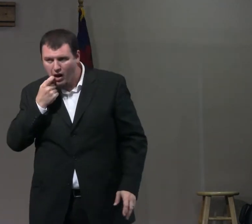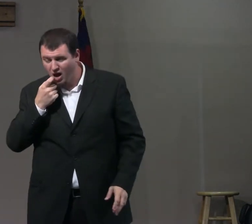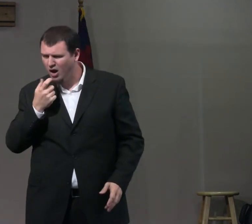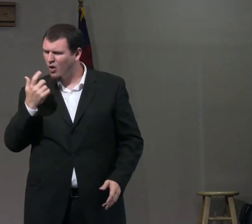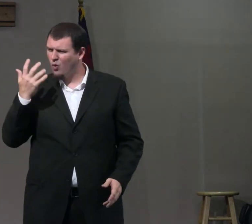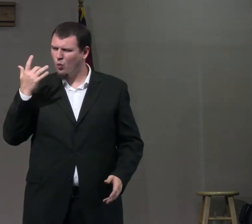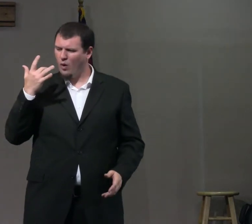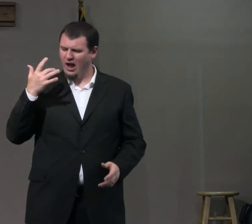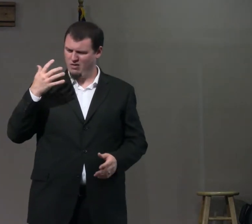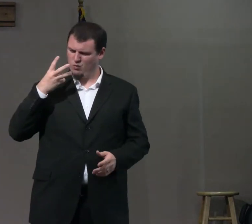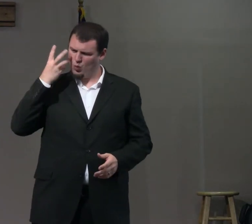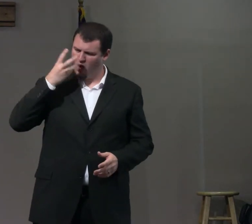Not here to whine.